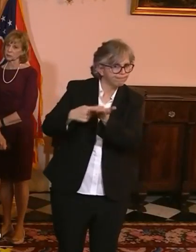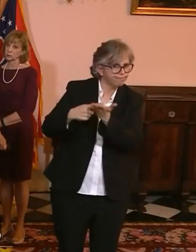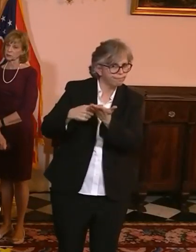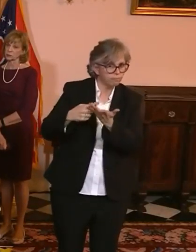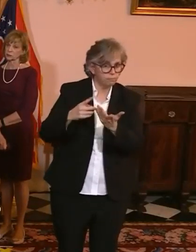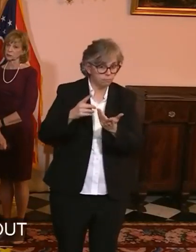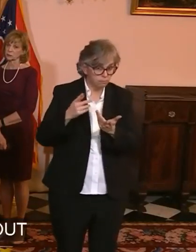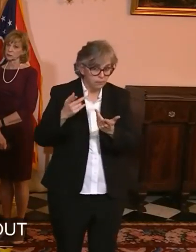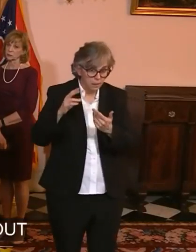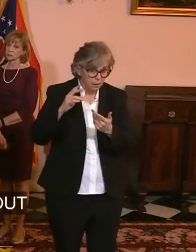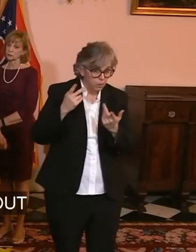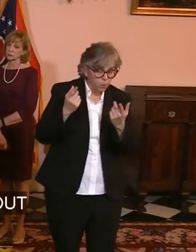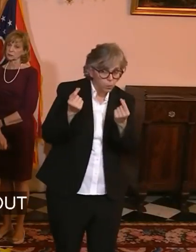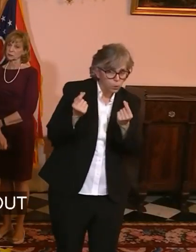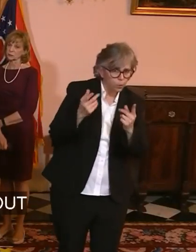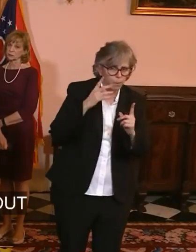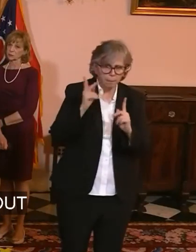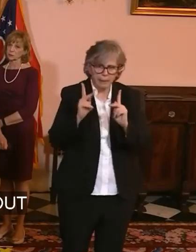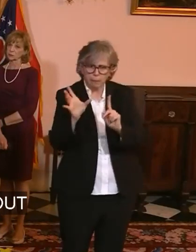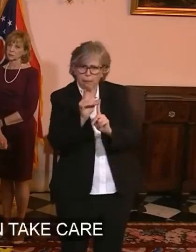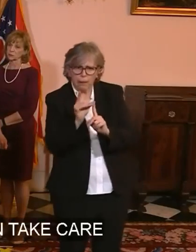by the